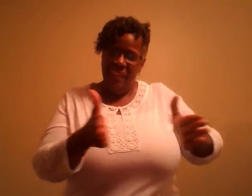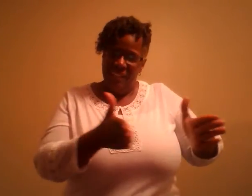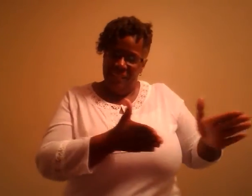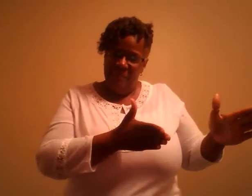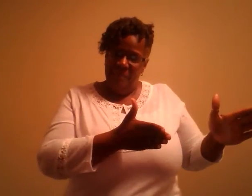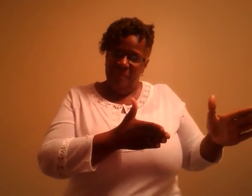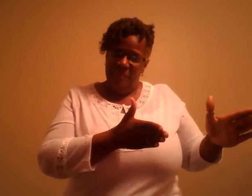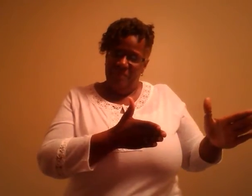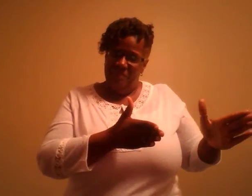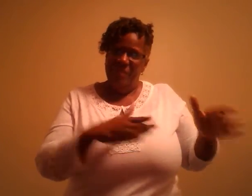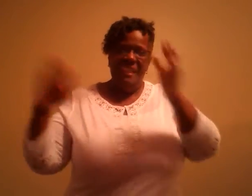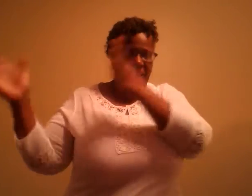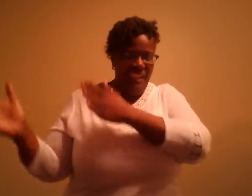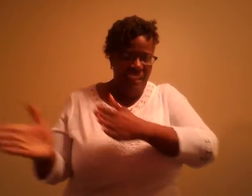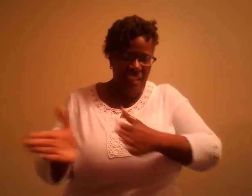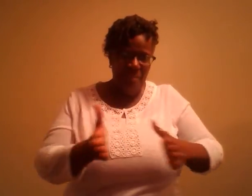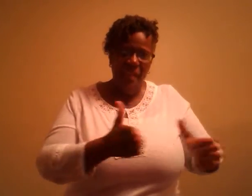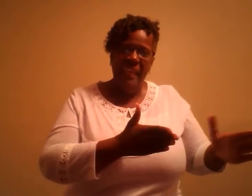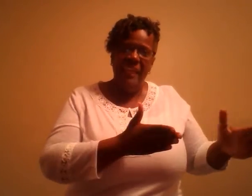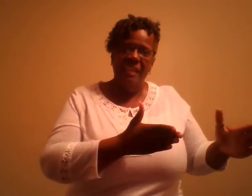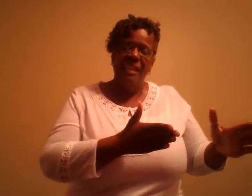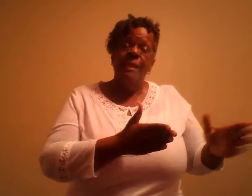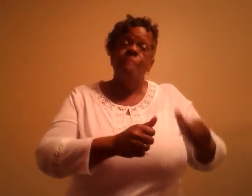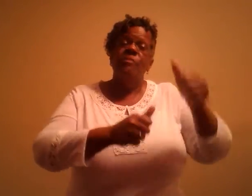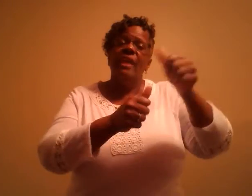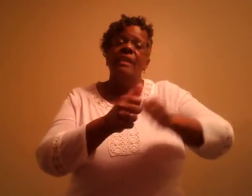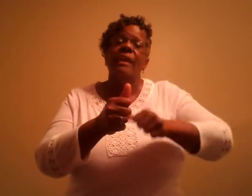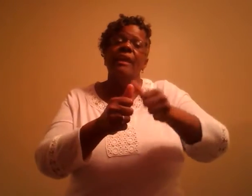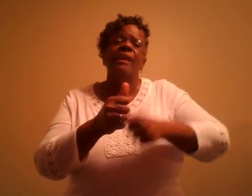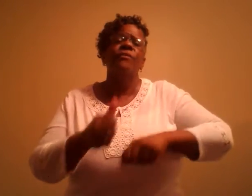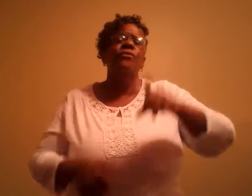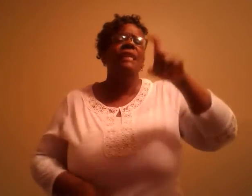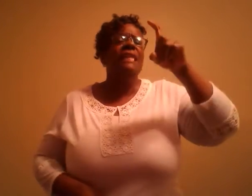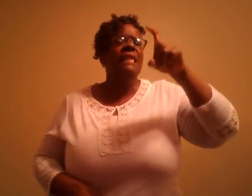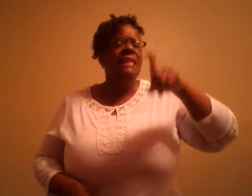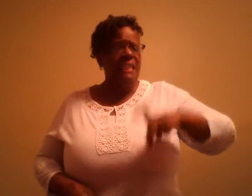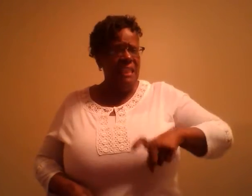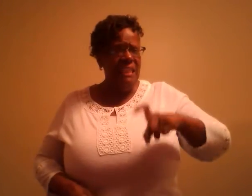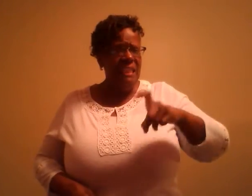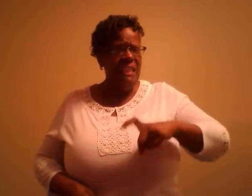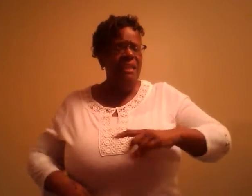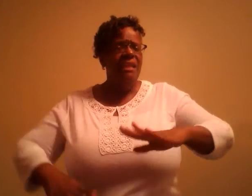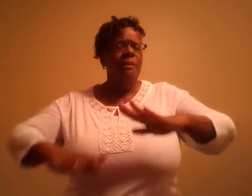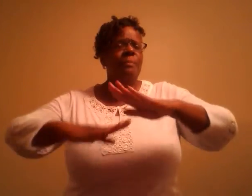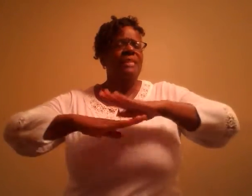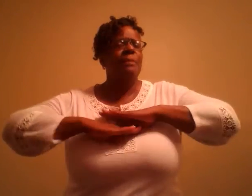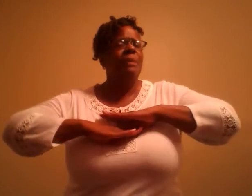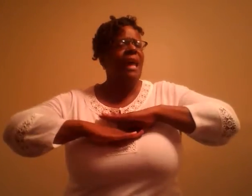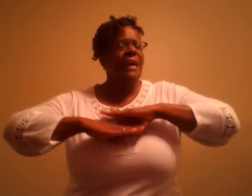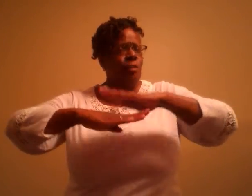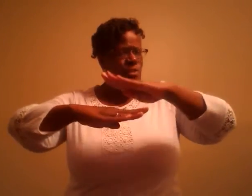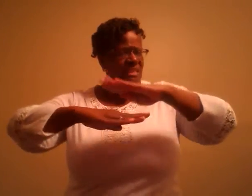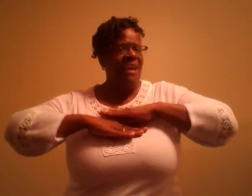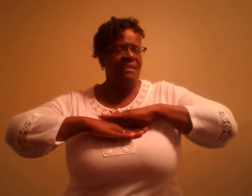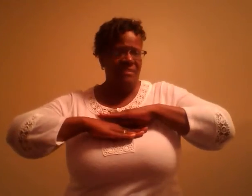His plan, that every need be supplied or satisfied.